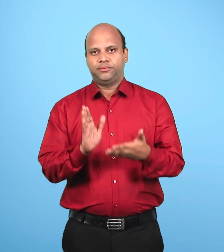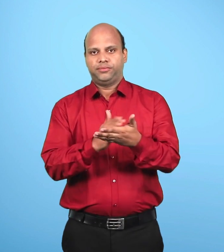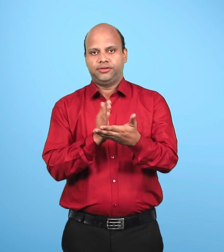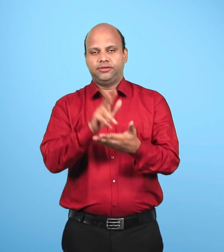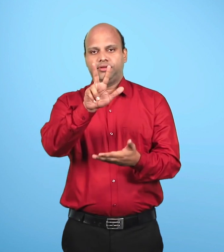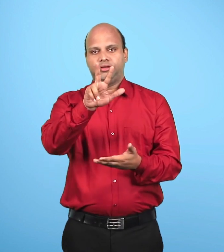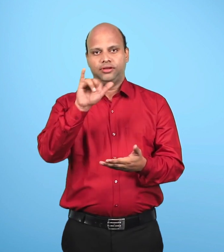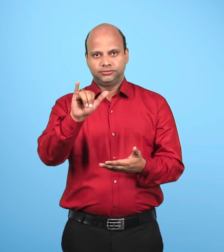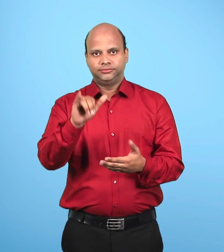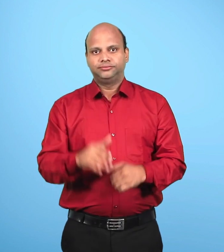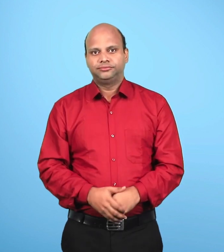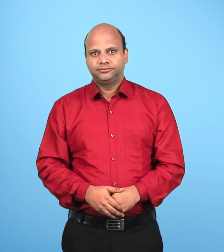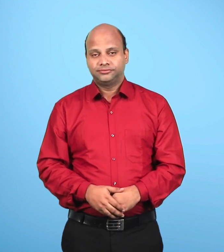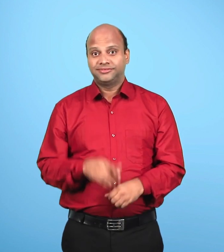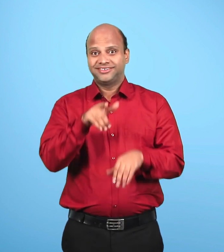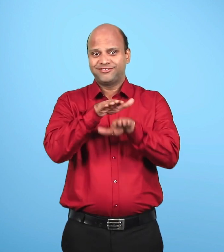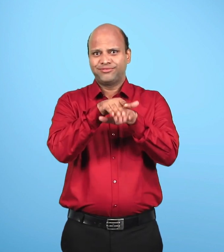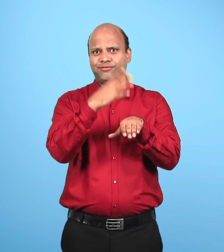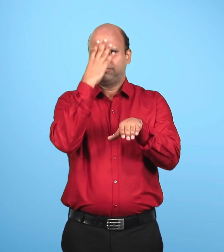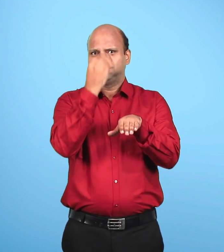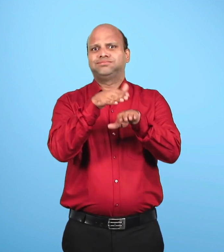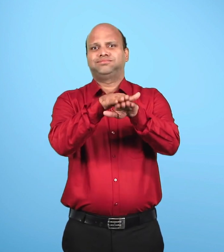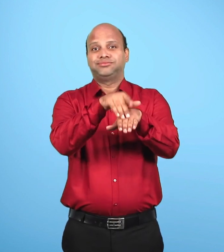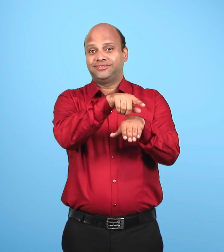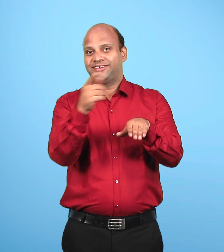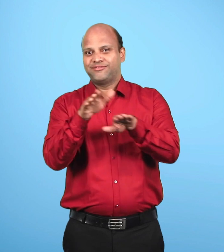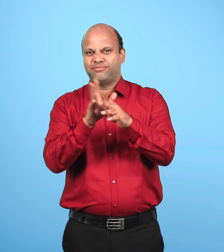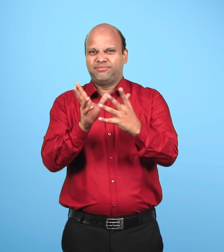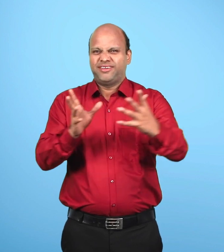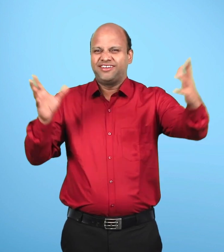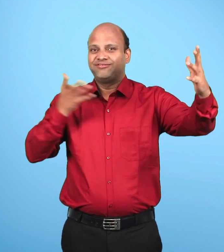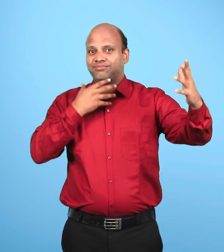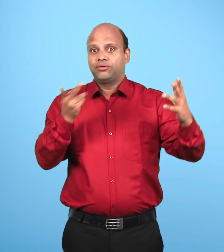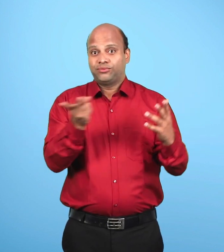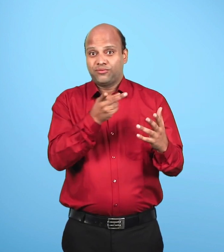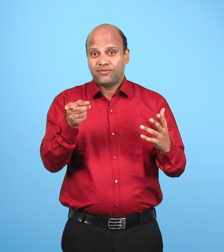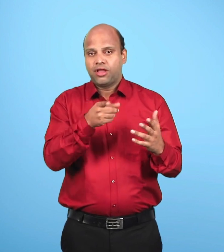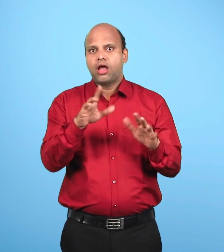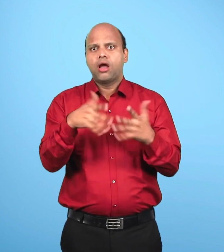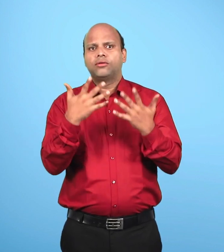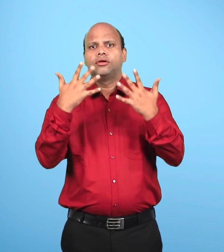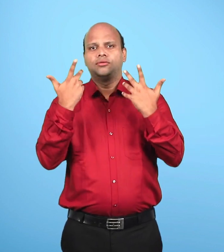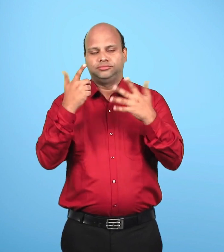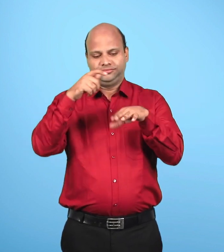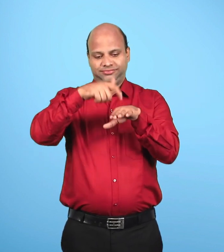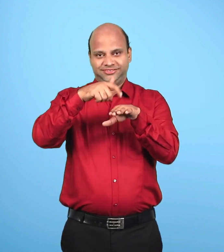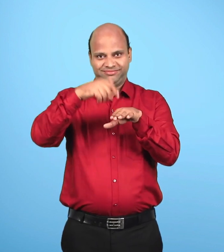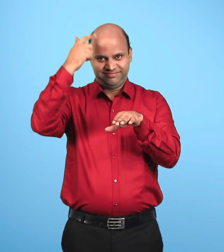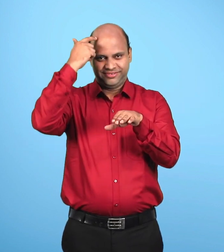Page 86. They breathe in air through nostrils or blowholes that are located on the